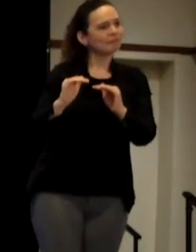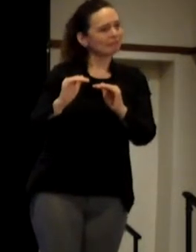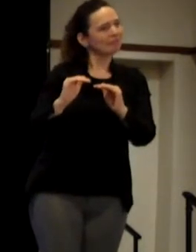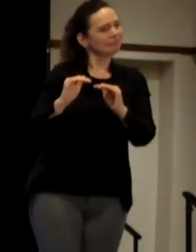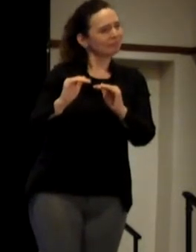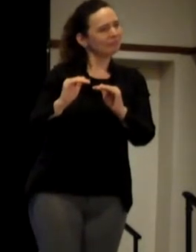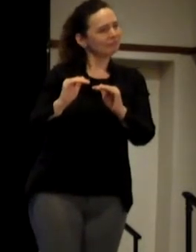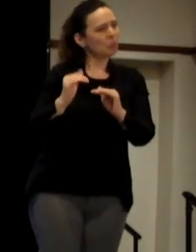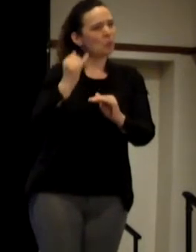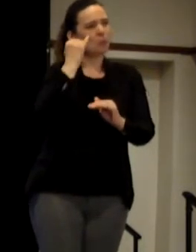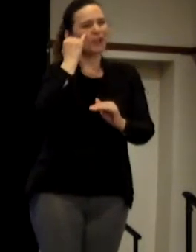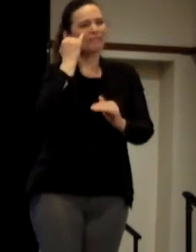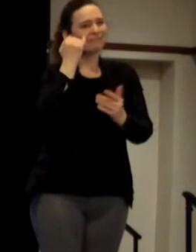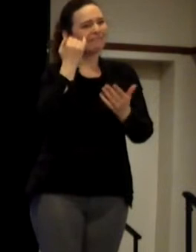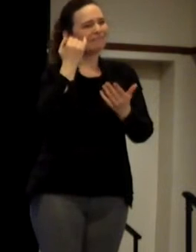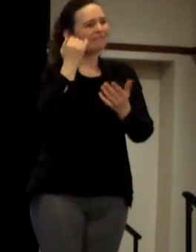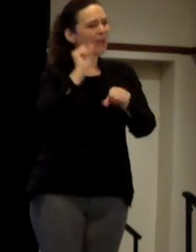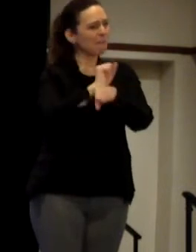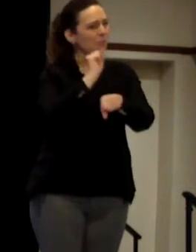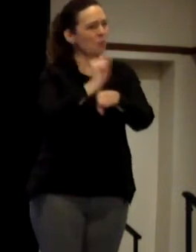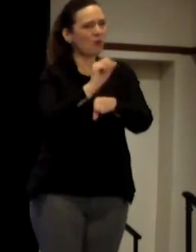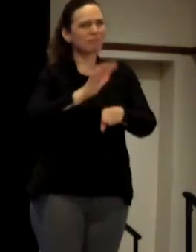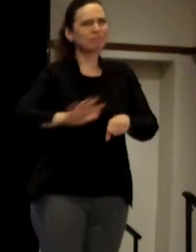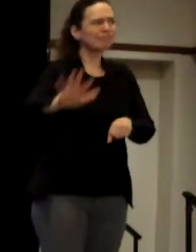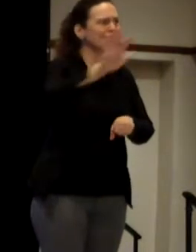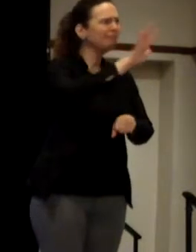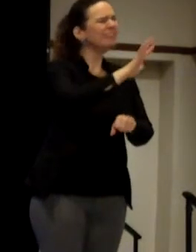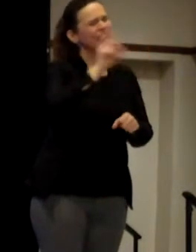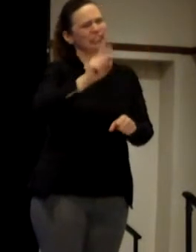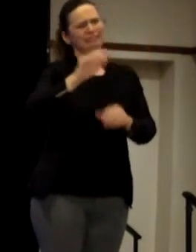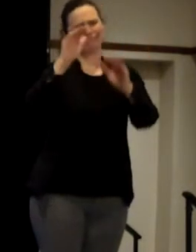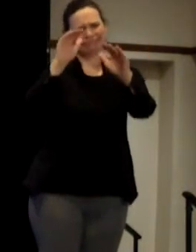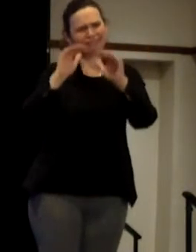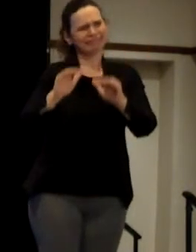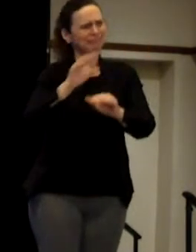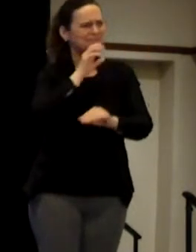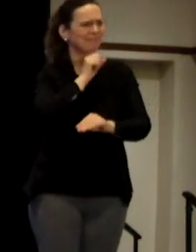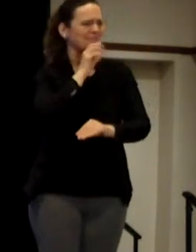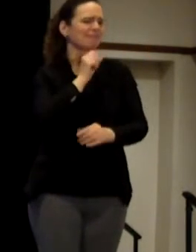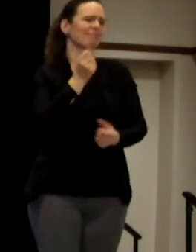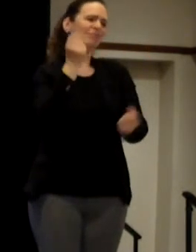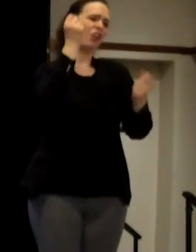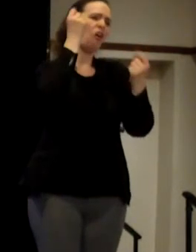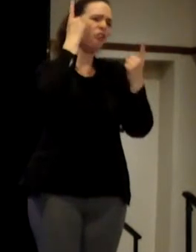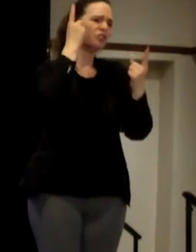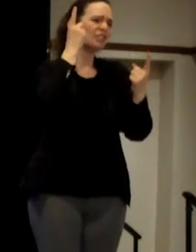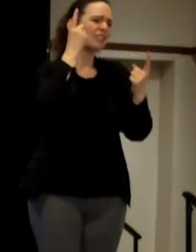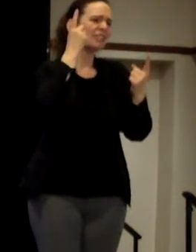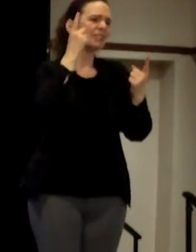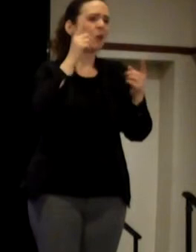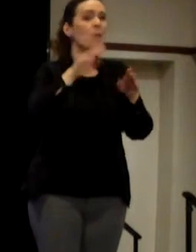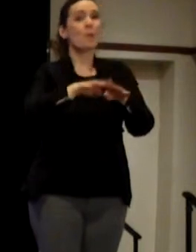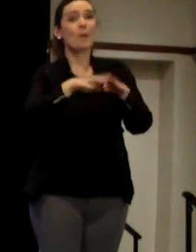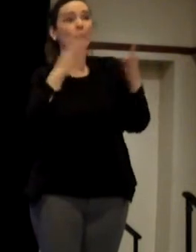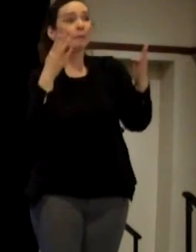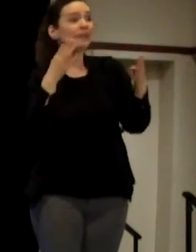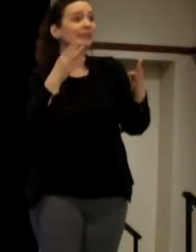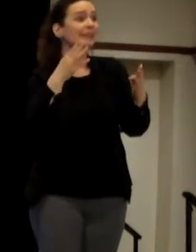of the state, and I understand, again, I understand that when you open up the category of